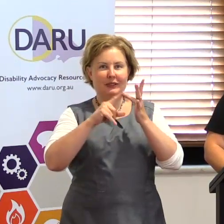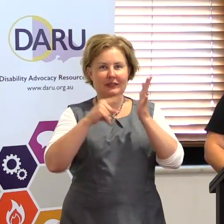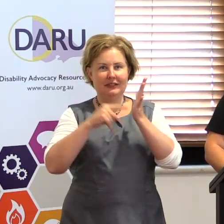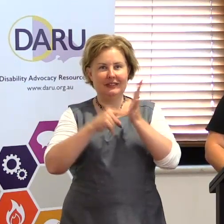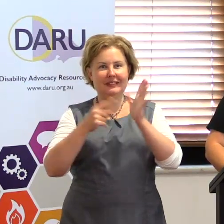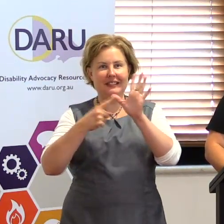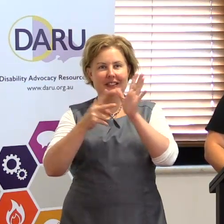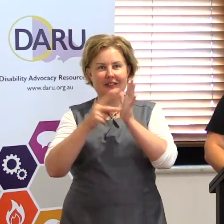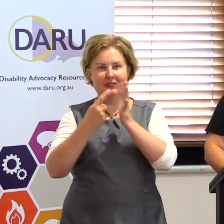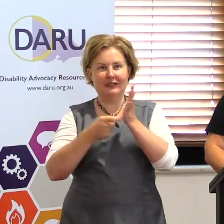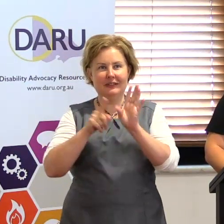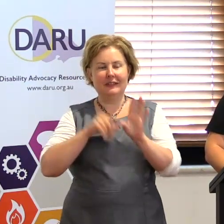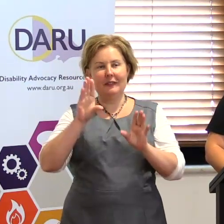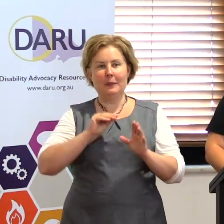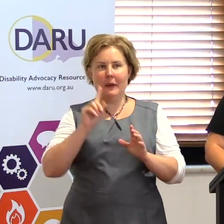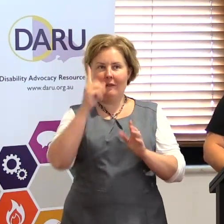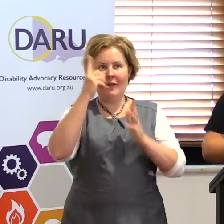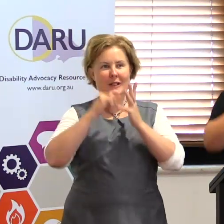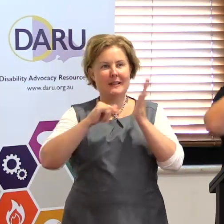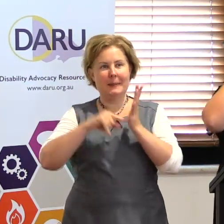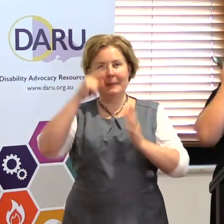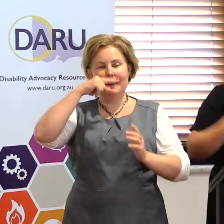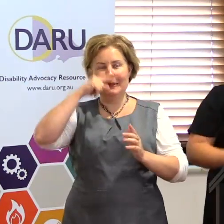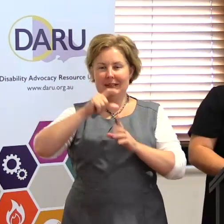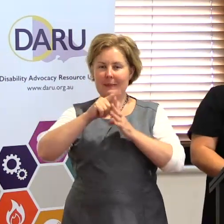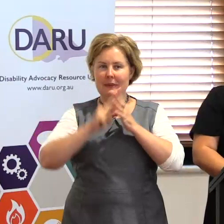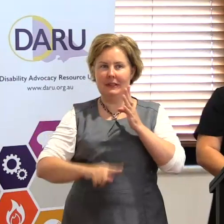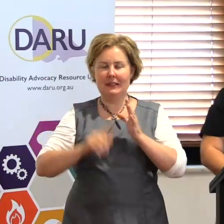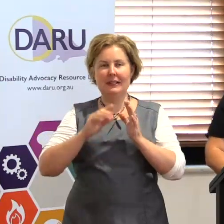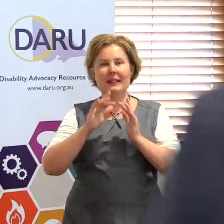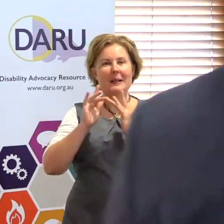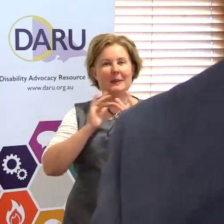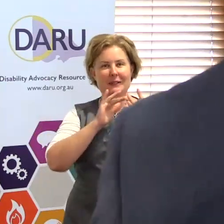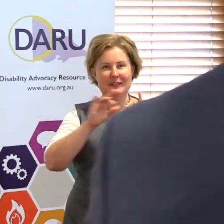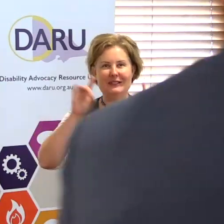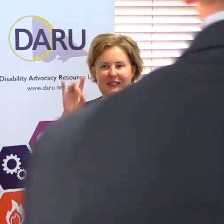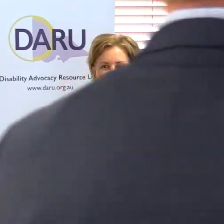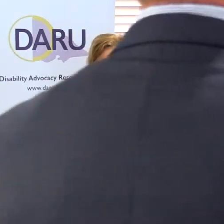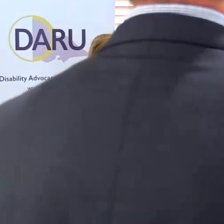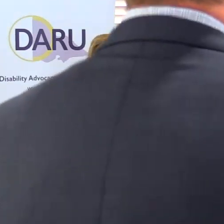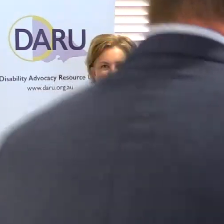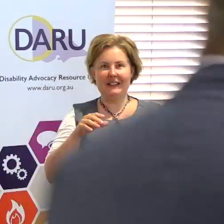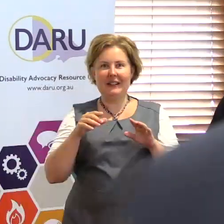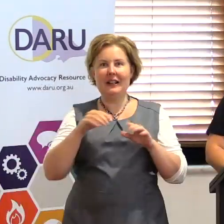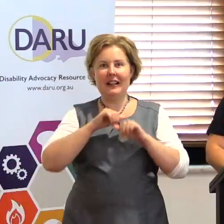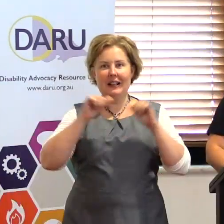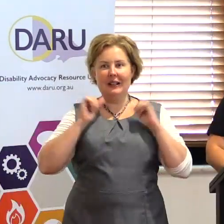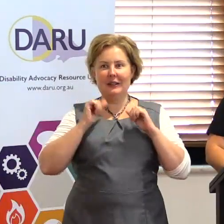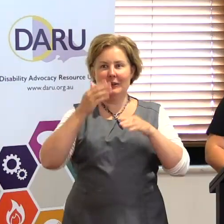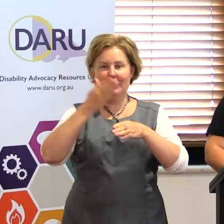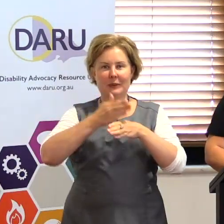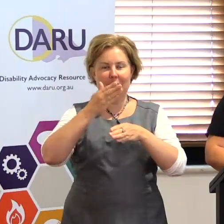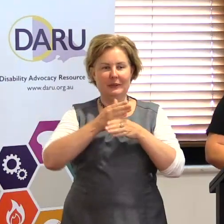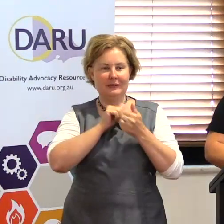from First People's Disability Network Australia. We first heard about Scott when one of our VCOS colleagues went to the launch of